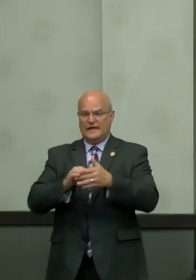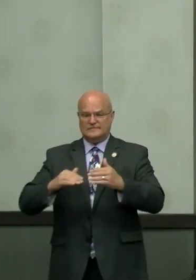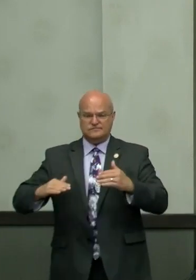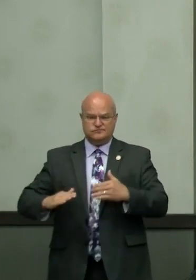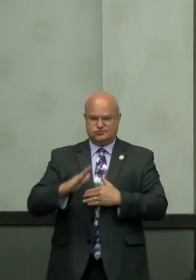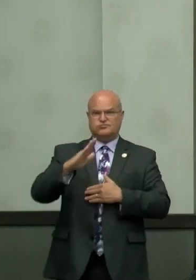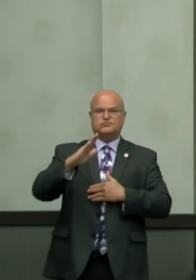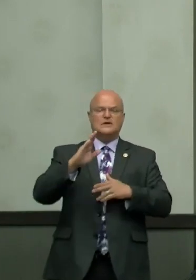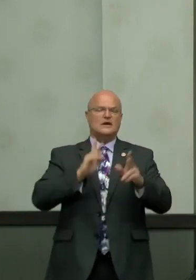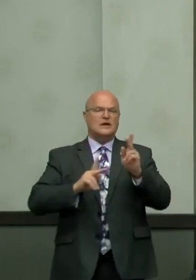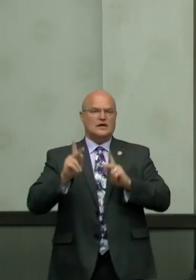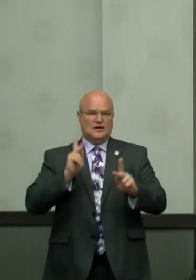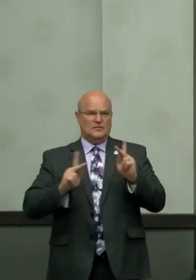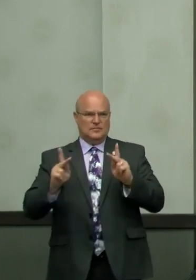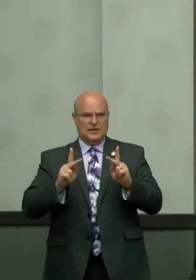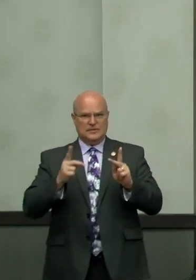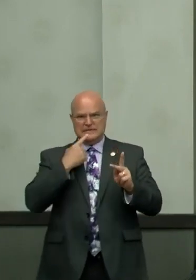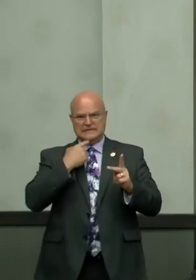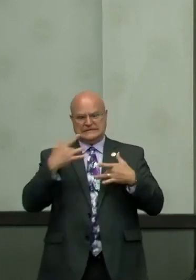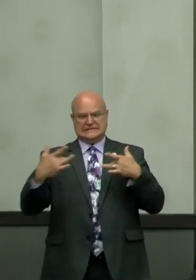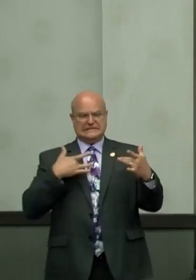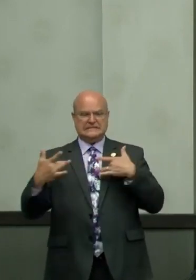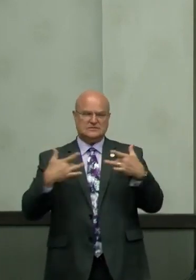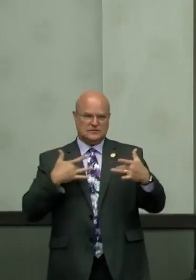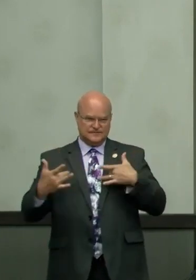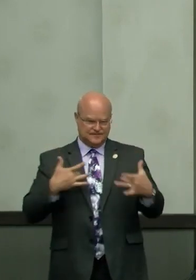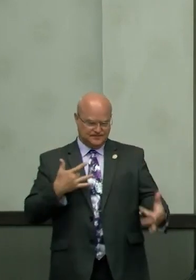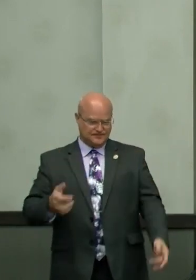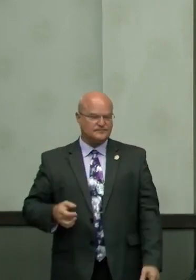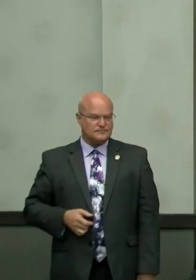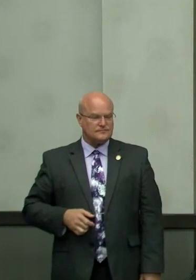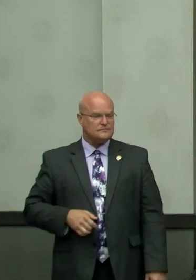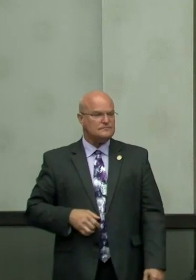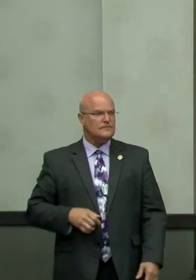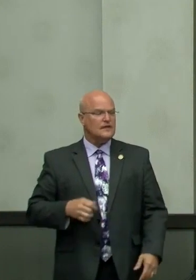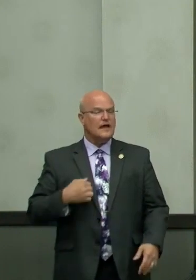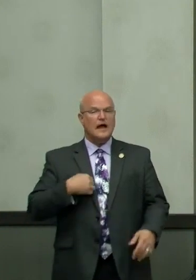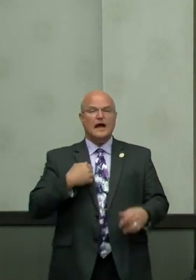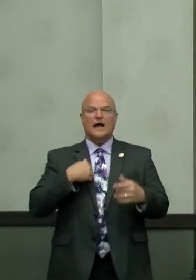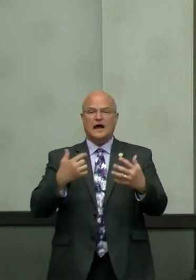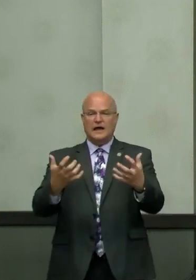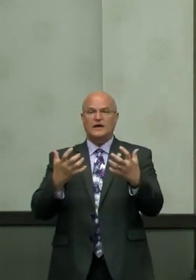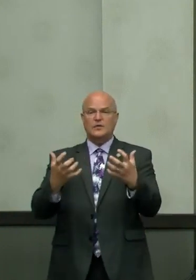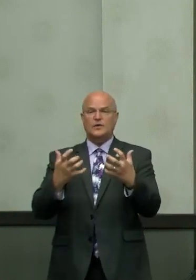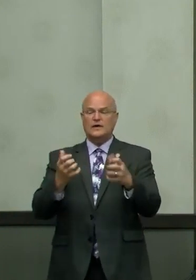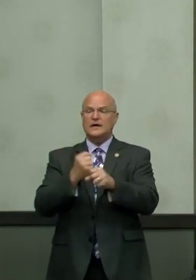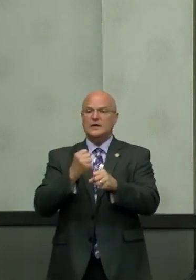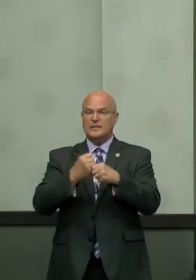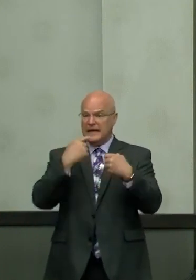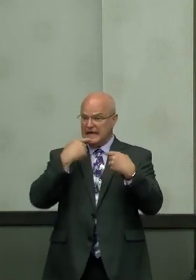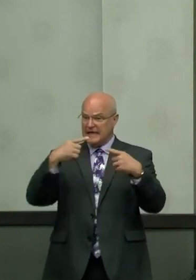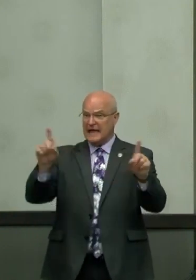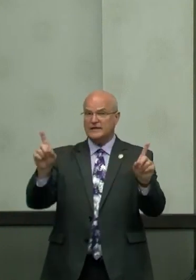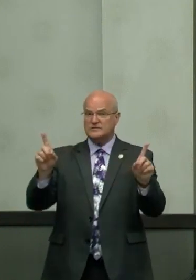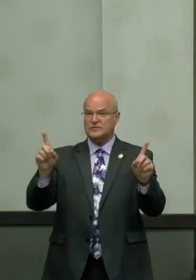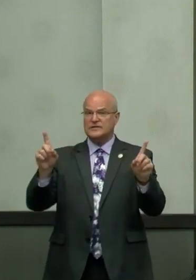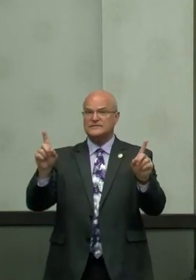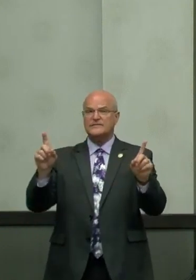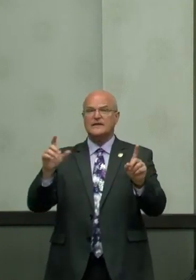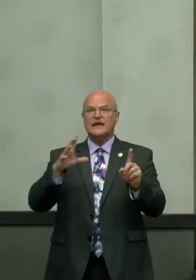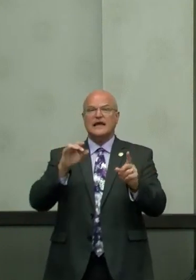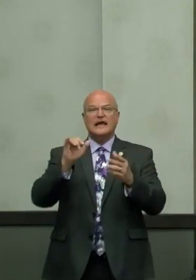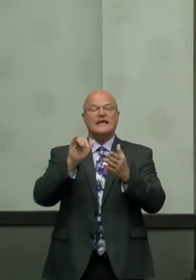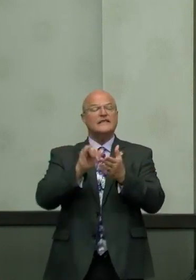resurgence that people have expressed concerns about. Now, I mentioned that I wanted to make an announcement,